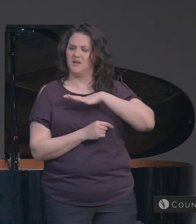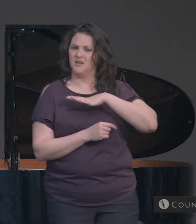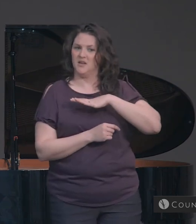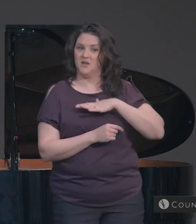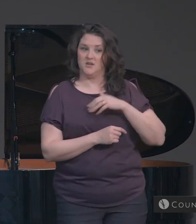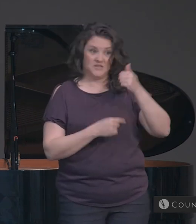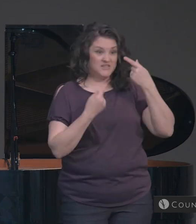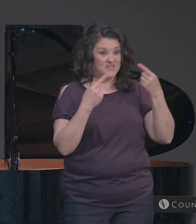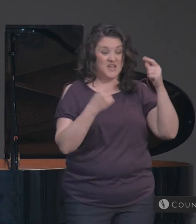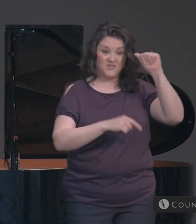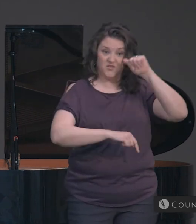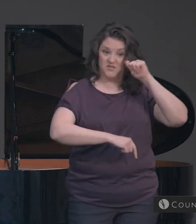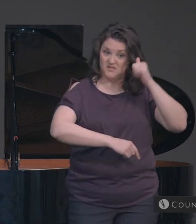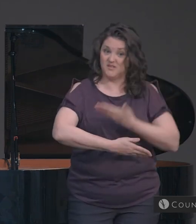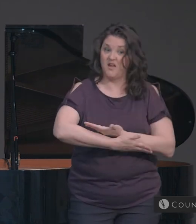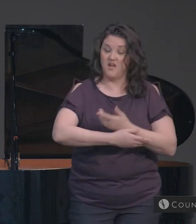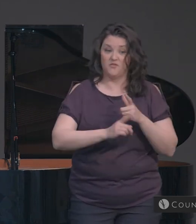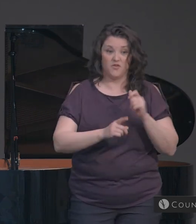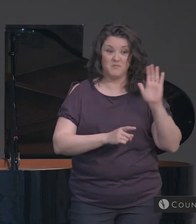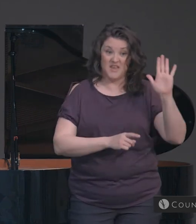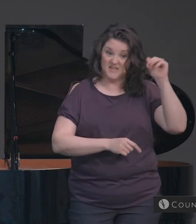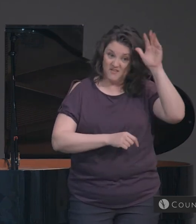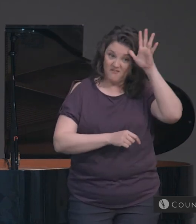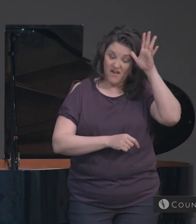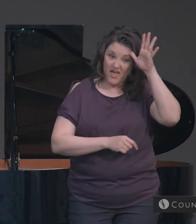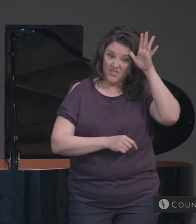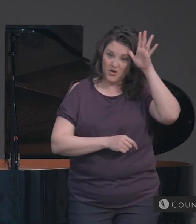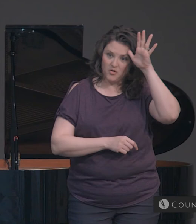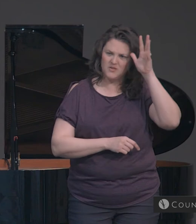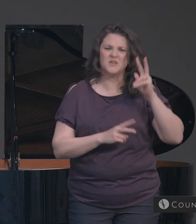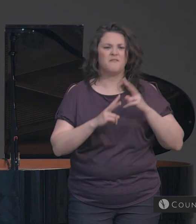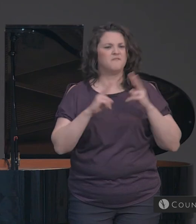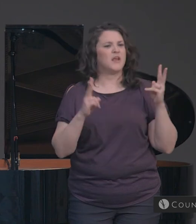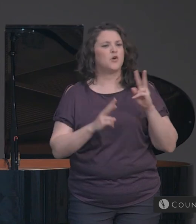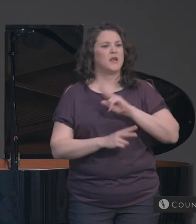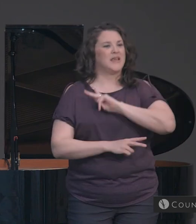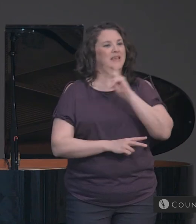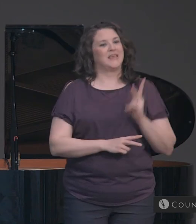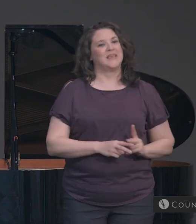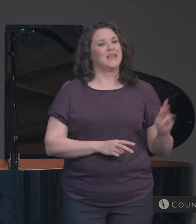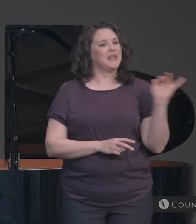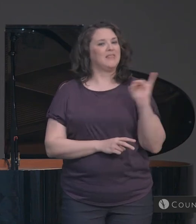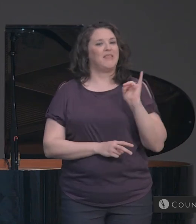of his father. He was, in fact, a very kingly king.